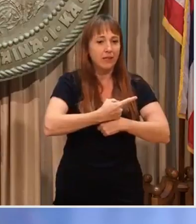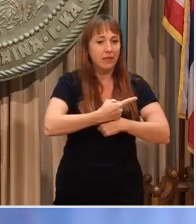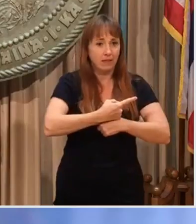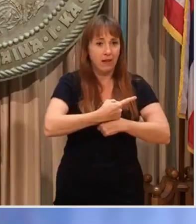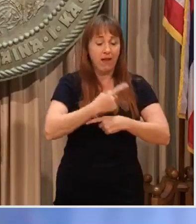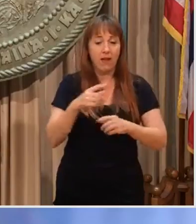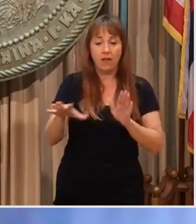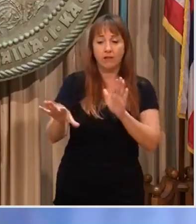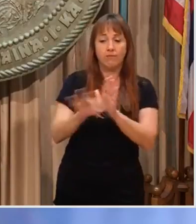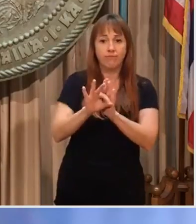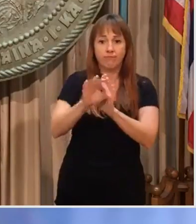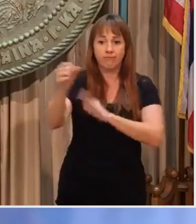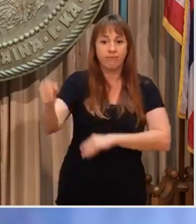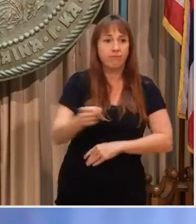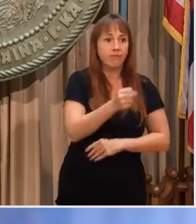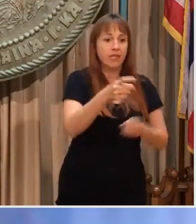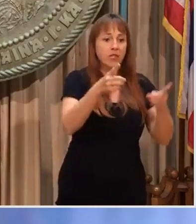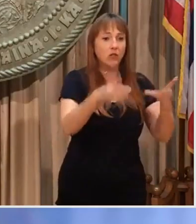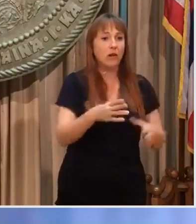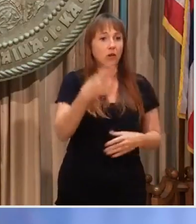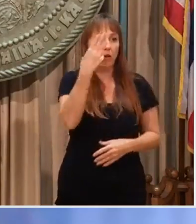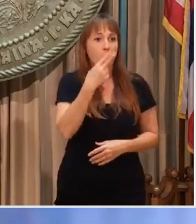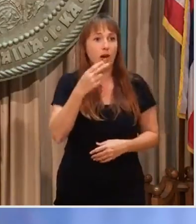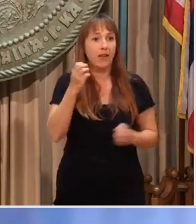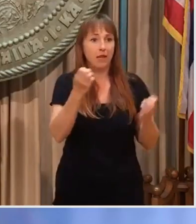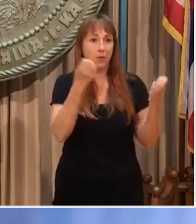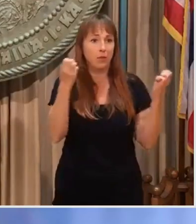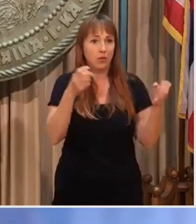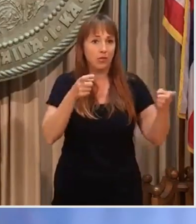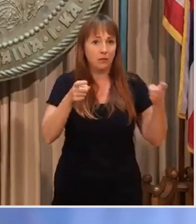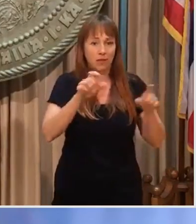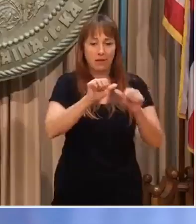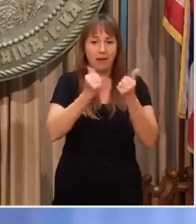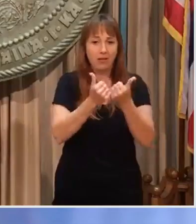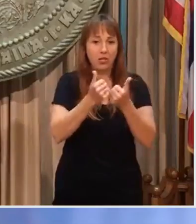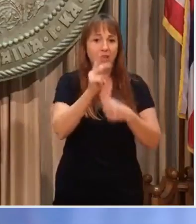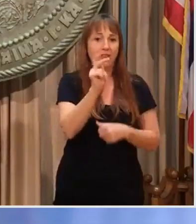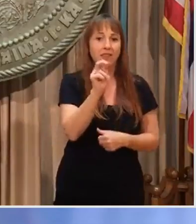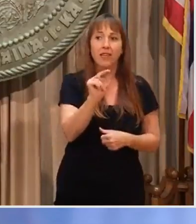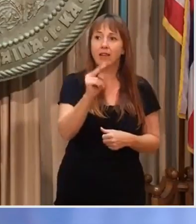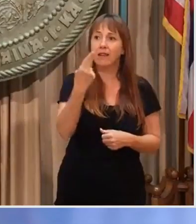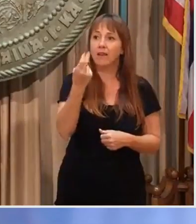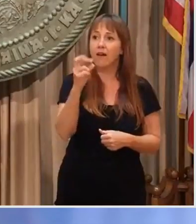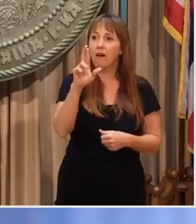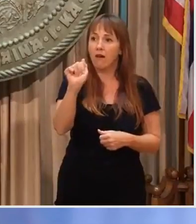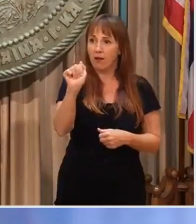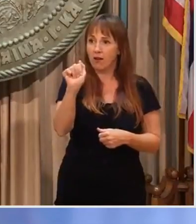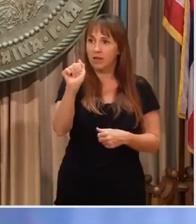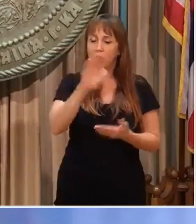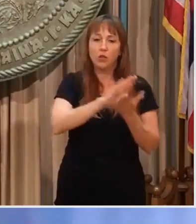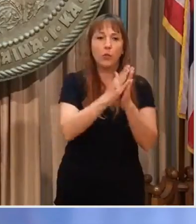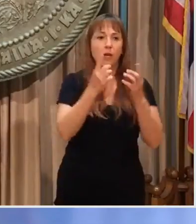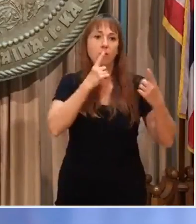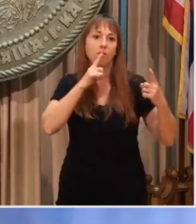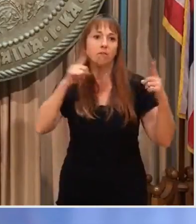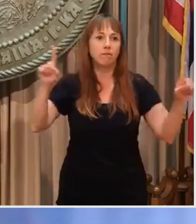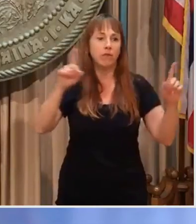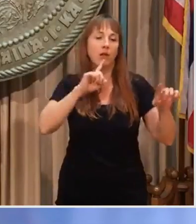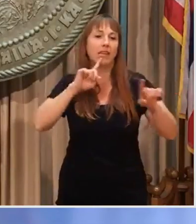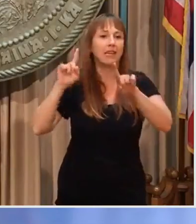I appointed the director of the Hawaii Emergency Management Agency, Ken Hara, to be incident